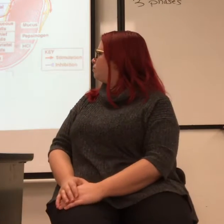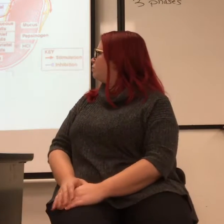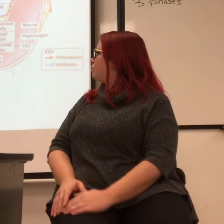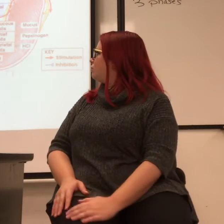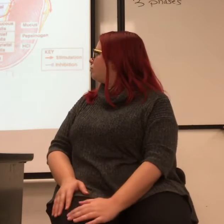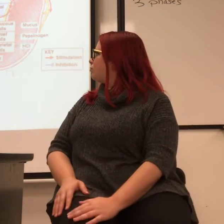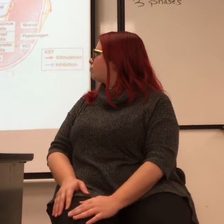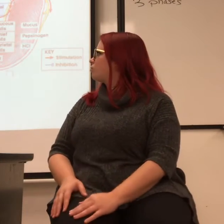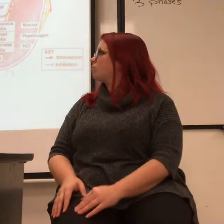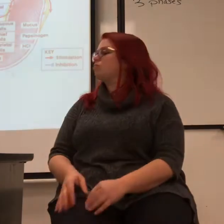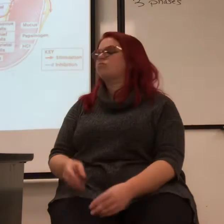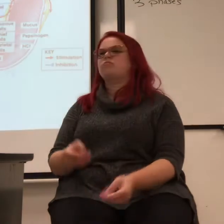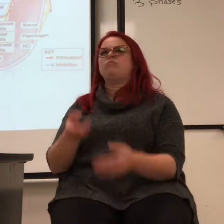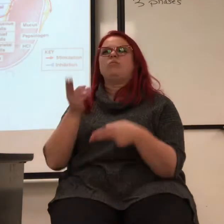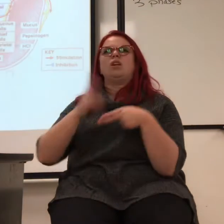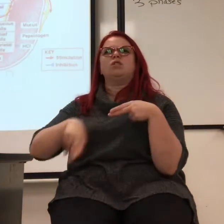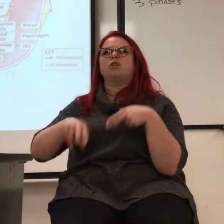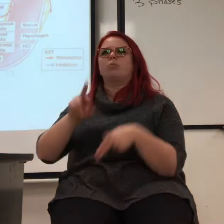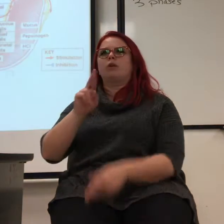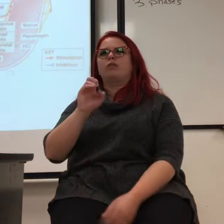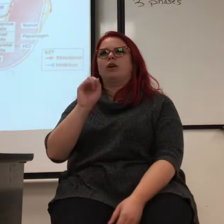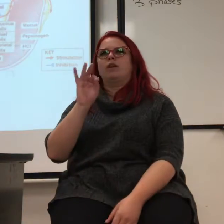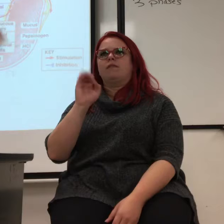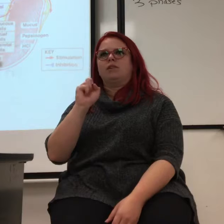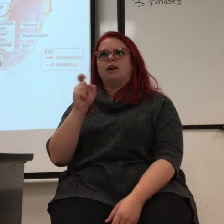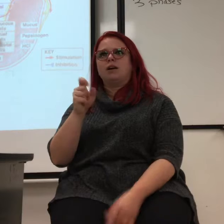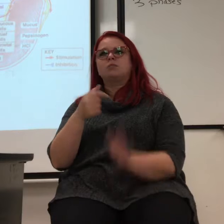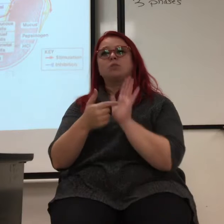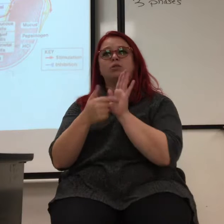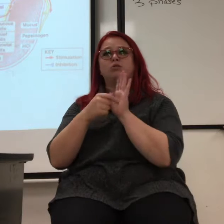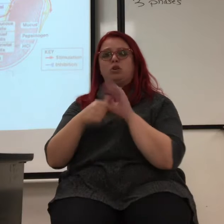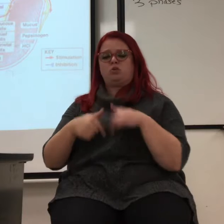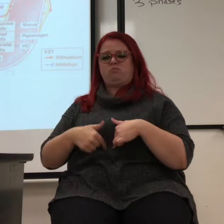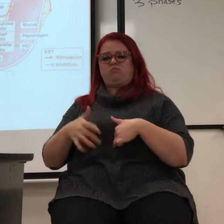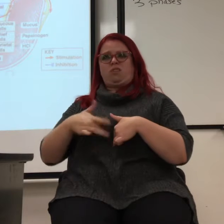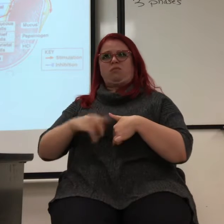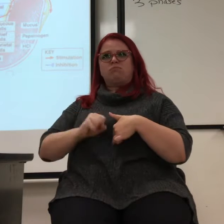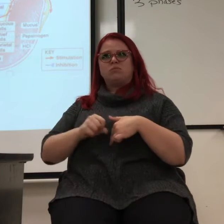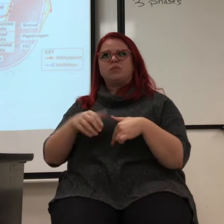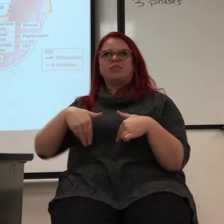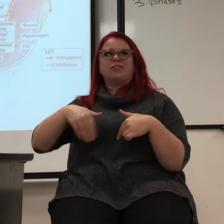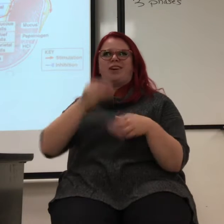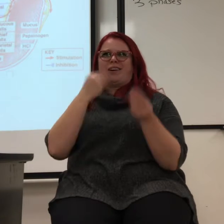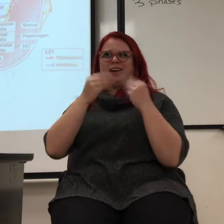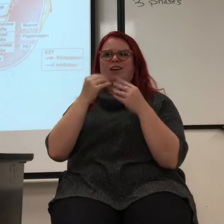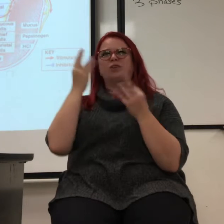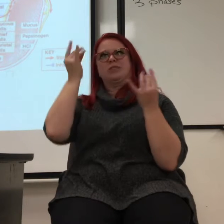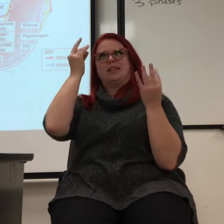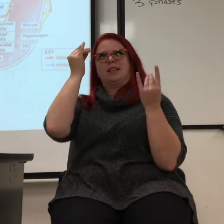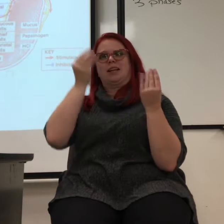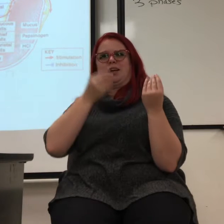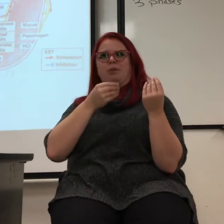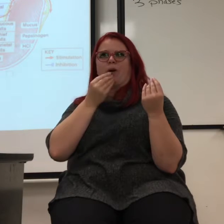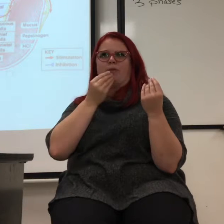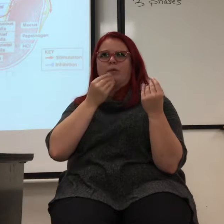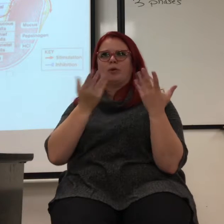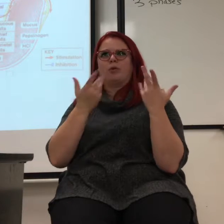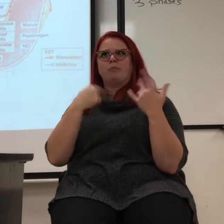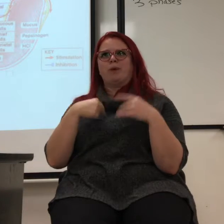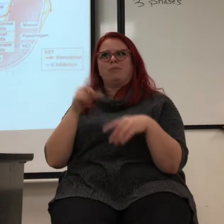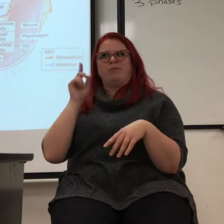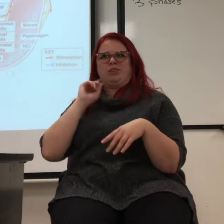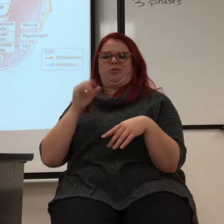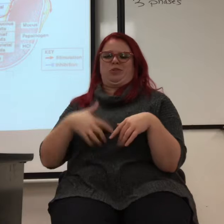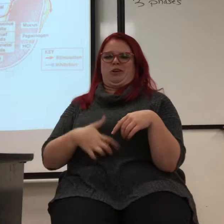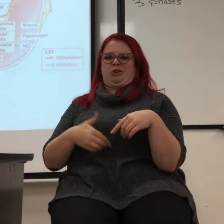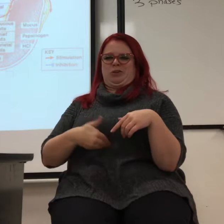brief. What they do is they show you an empty stomach because you're not really eating yet, you're just thinking about food, your stomach's grumbling. And here are the things to